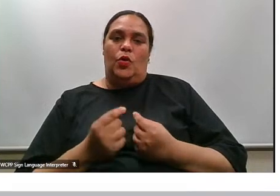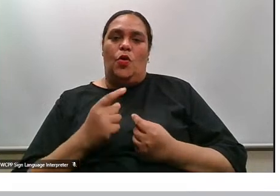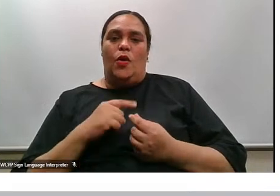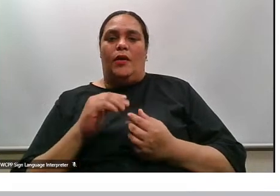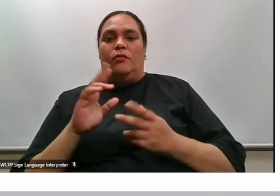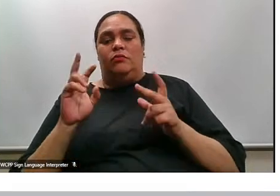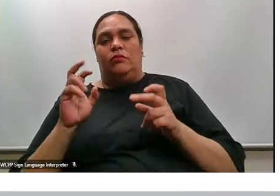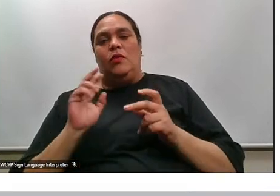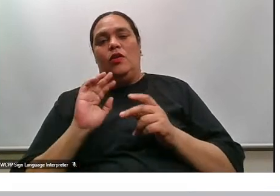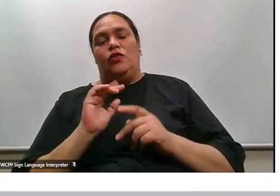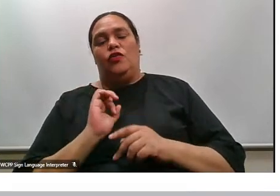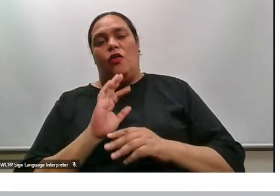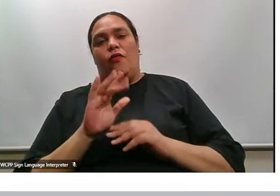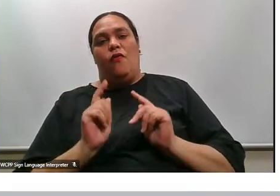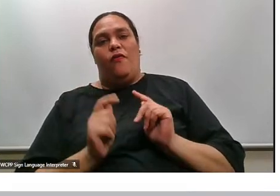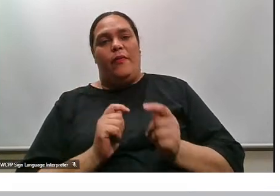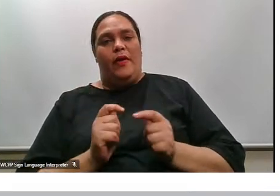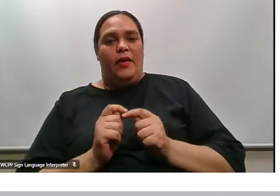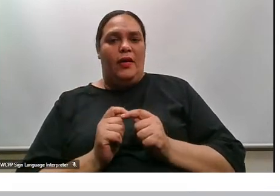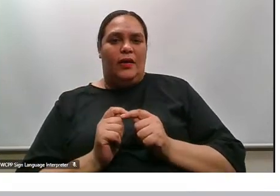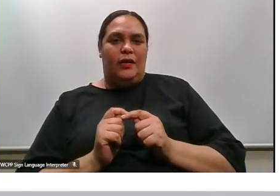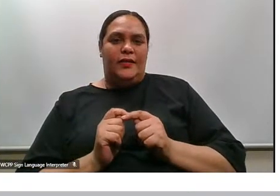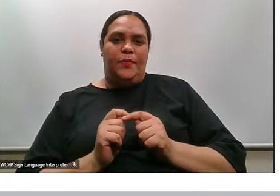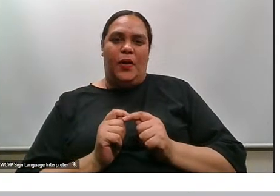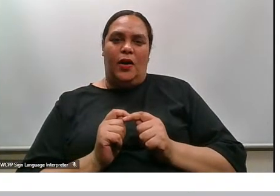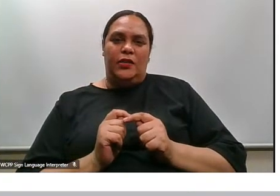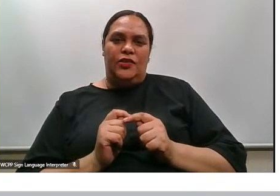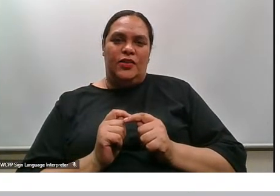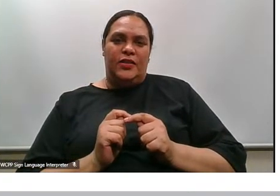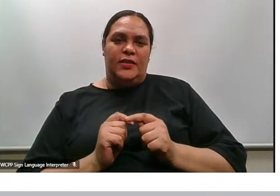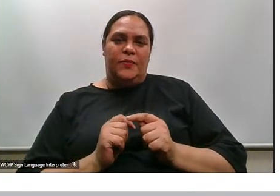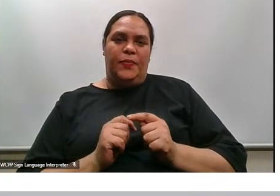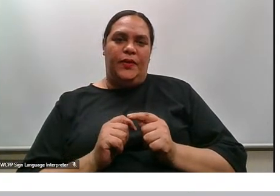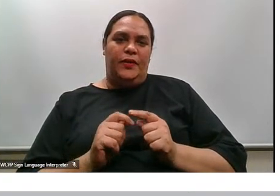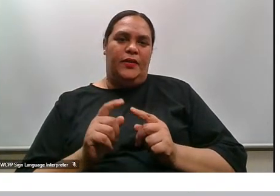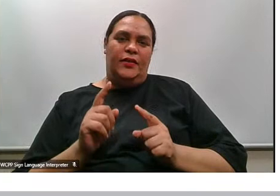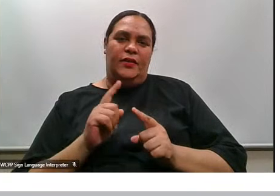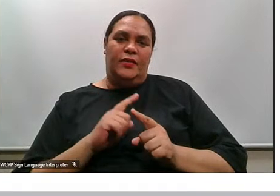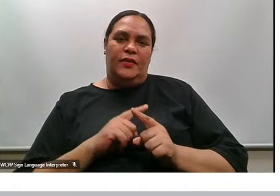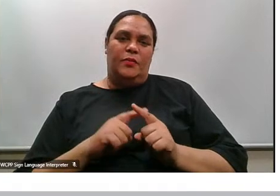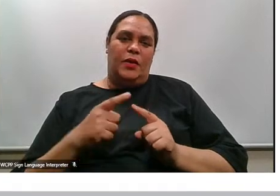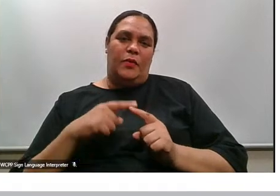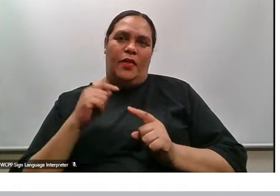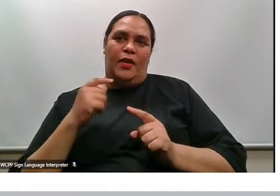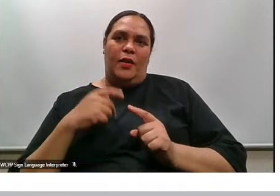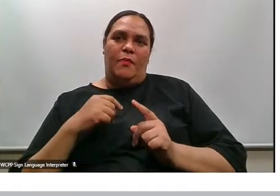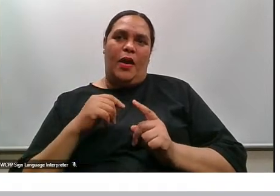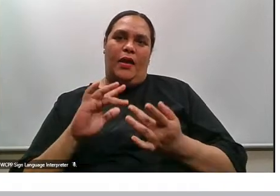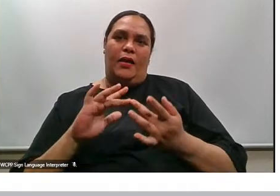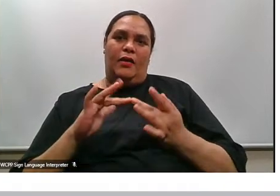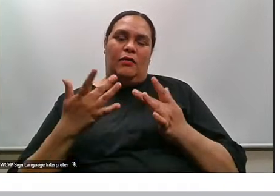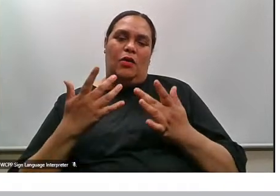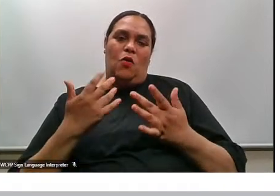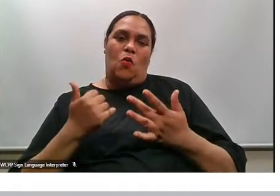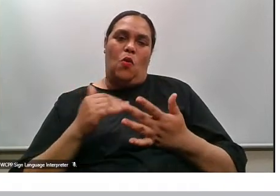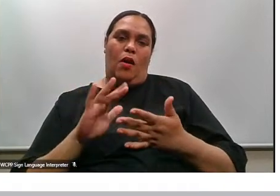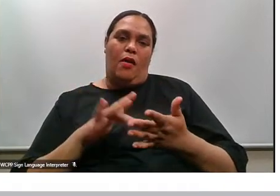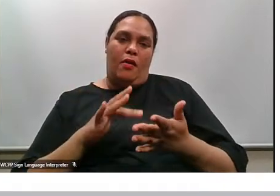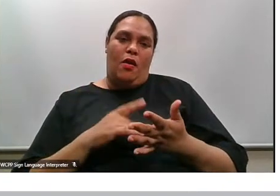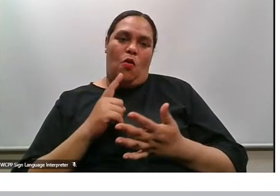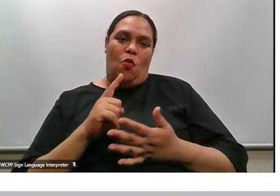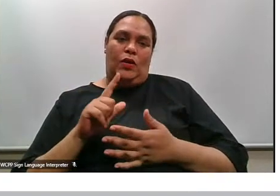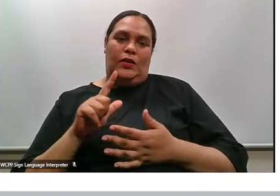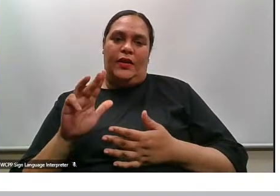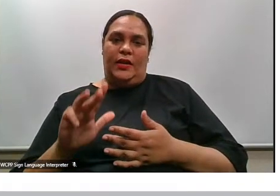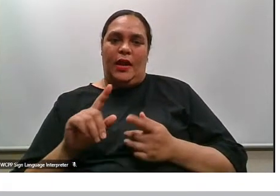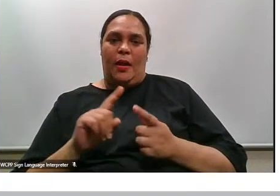of staff overpayments. And in page 117, I think on my electronic one, it's 179,